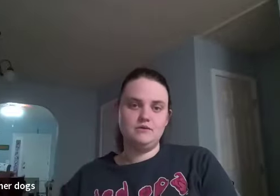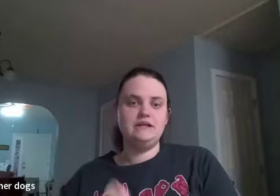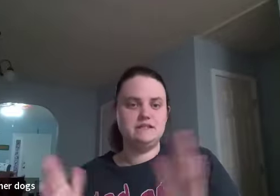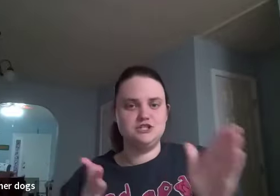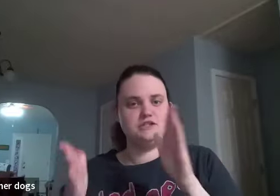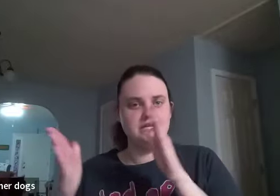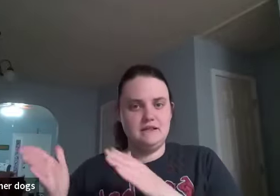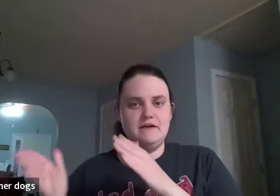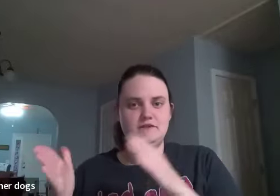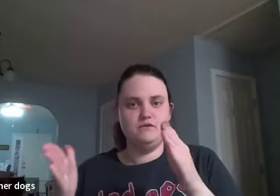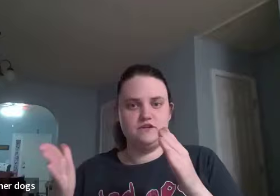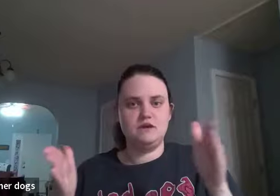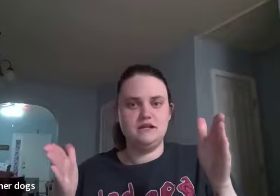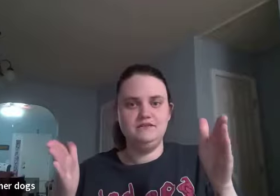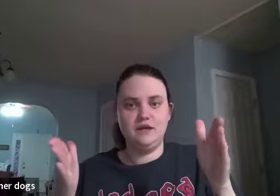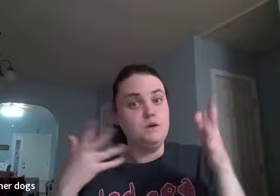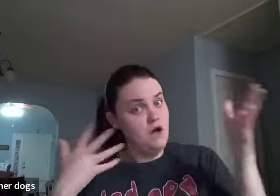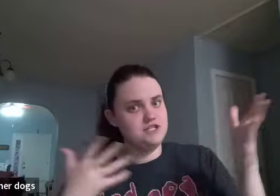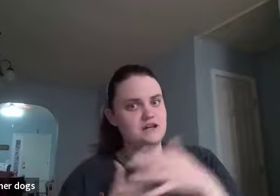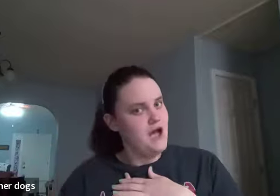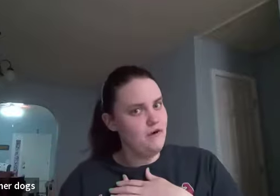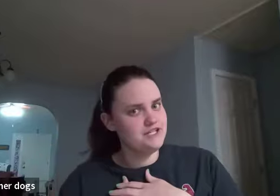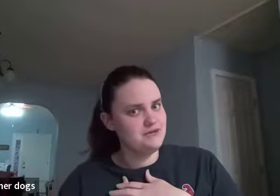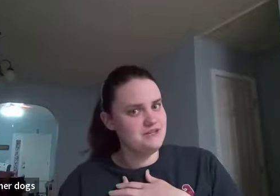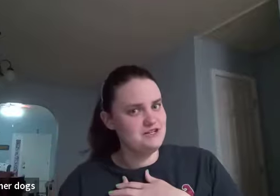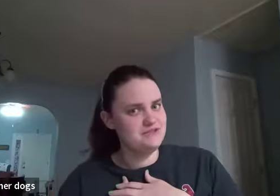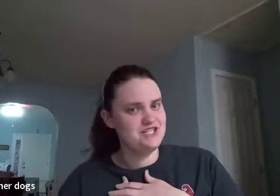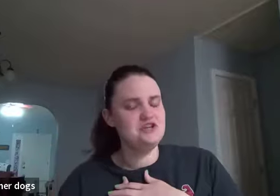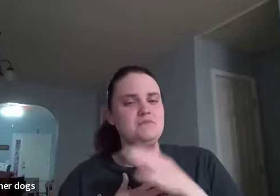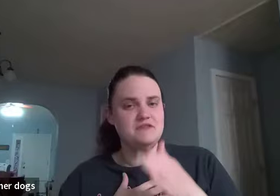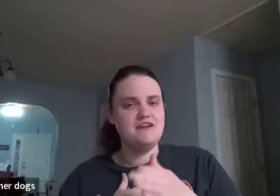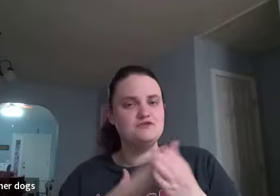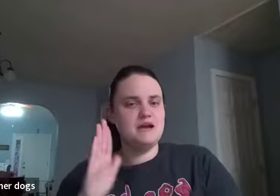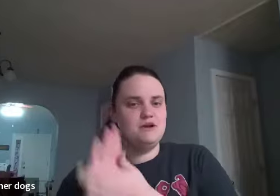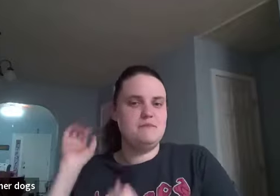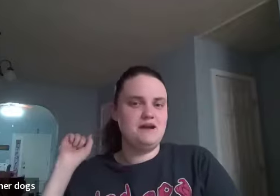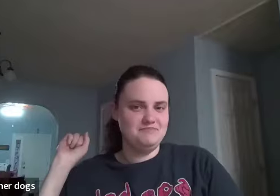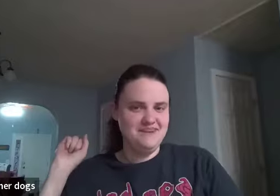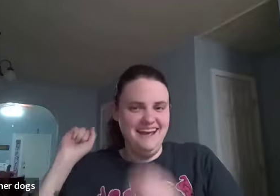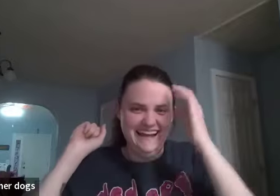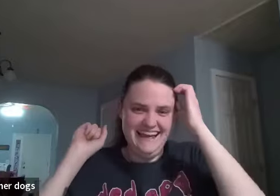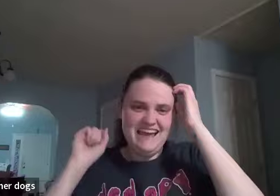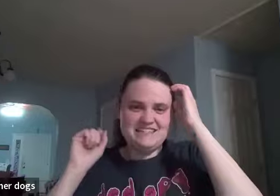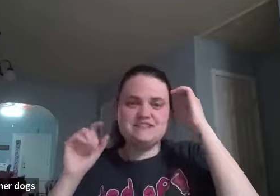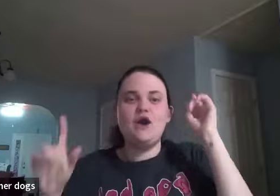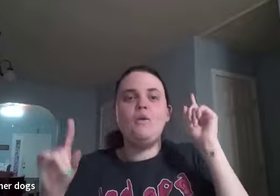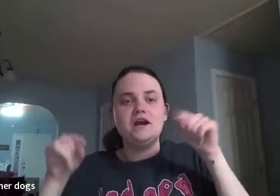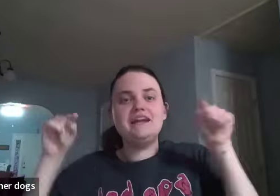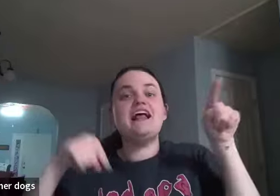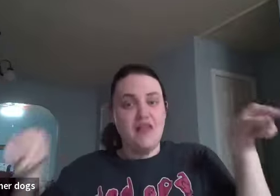we intentionally left the movies running. Like we watched it. I watched it with the interpretation, but then afterwards I put it right back on because I was like, we're gonna get a